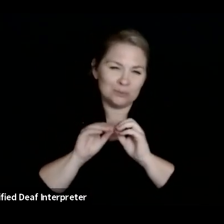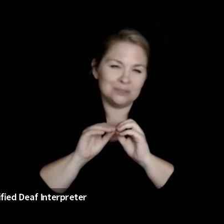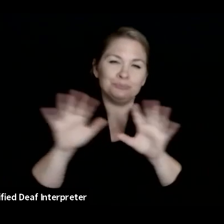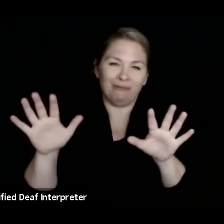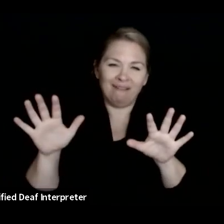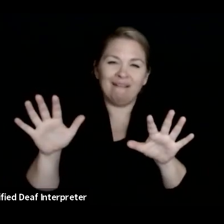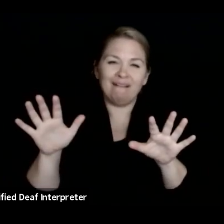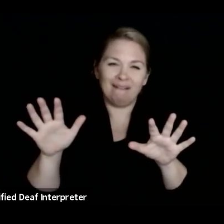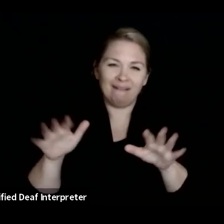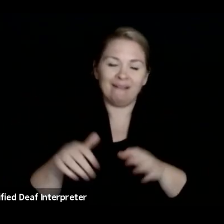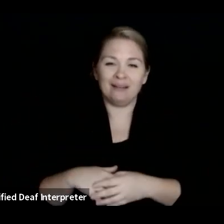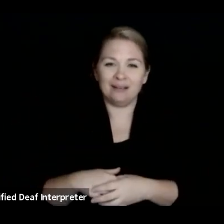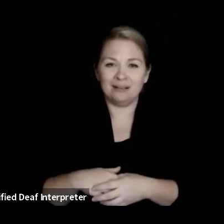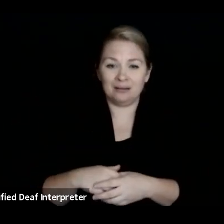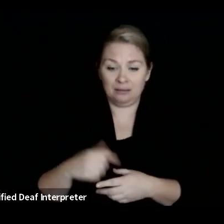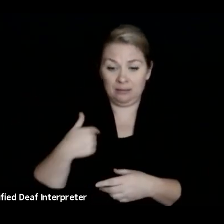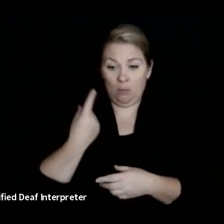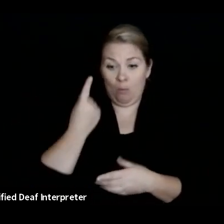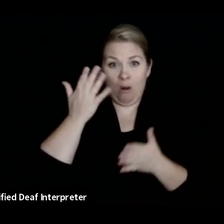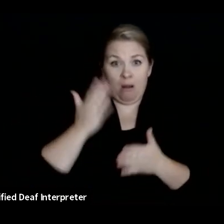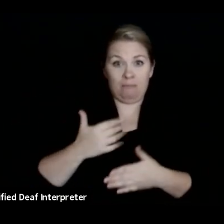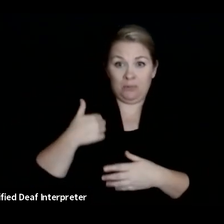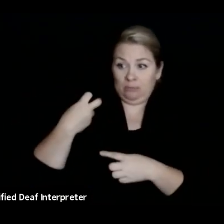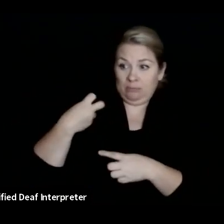keep reminding people that